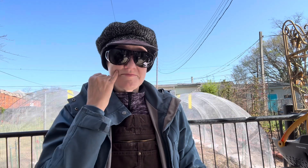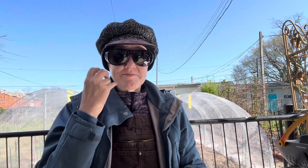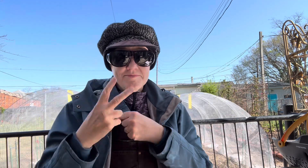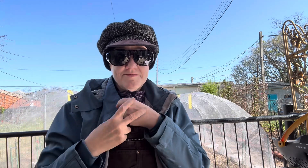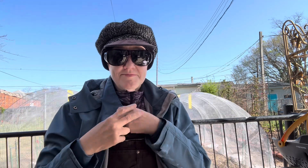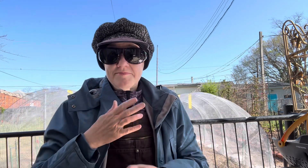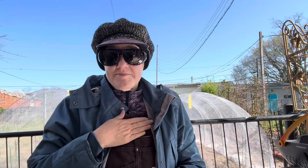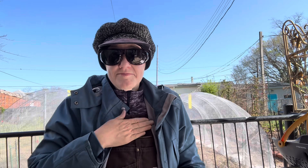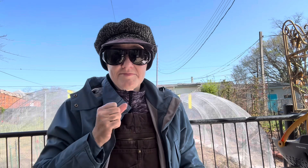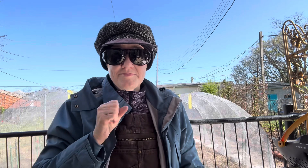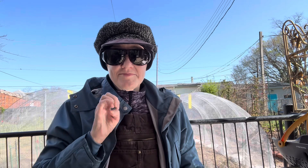types of sunflowers.